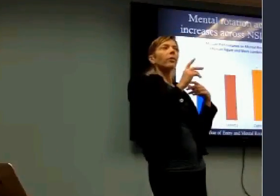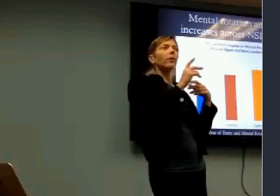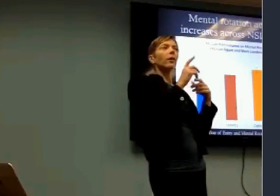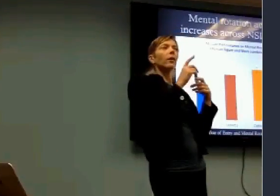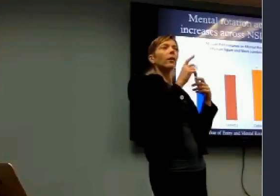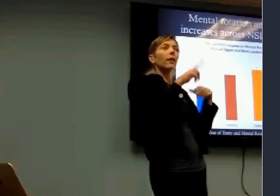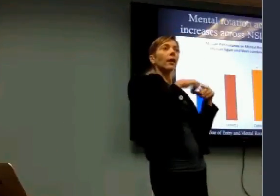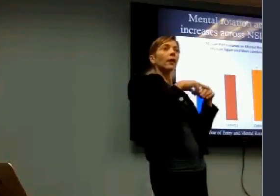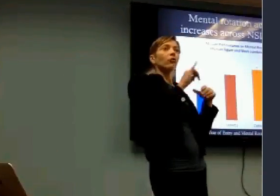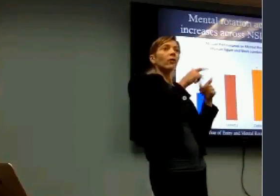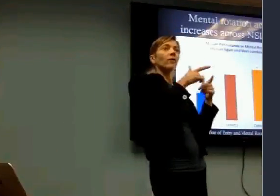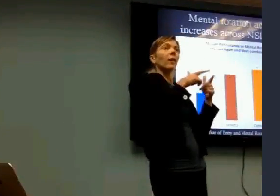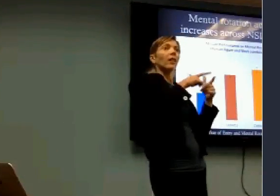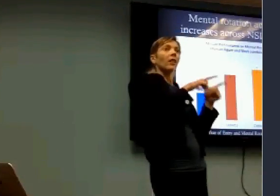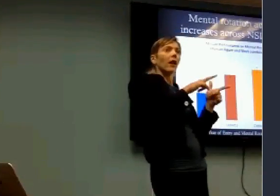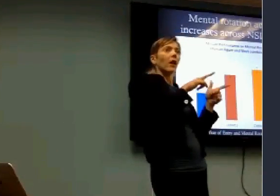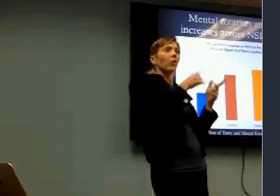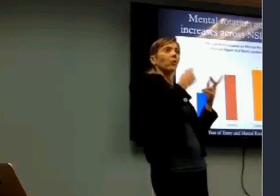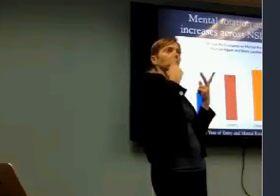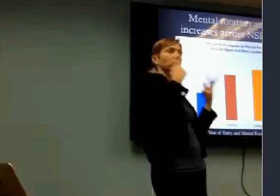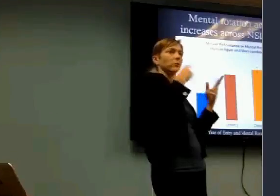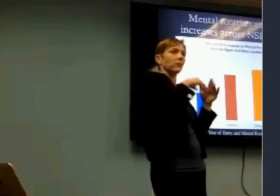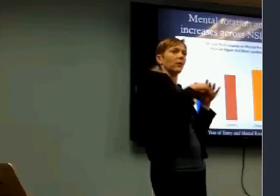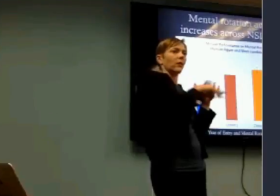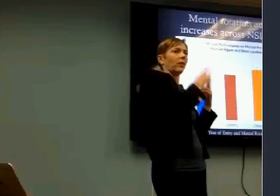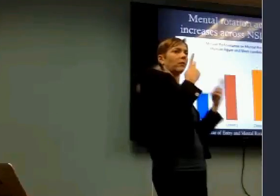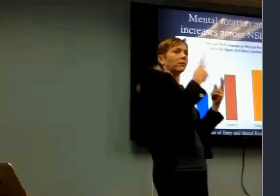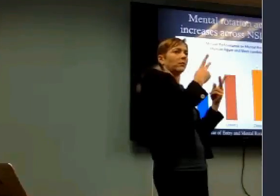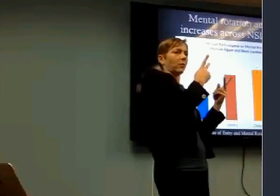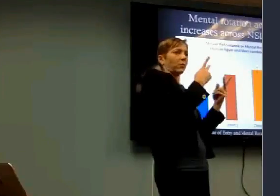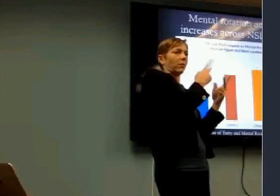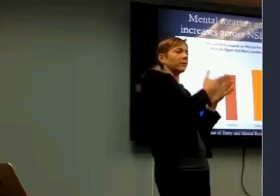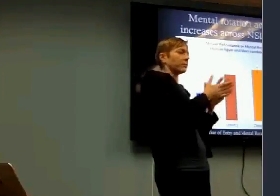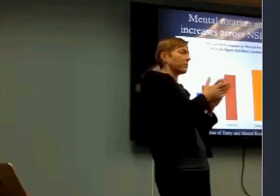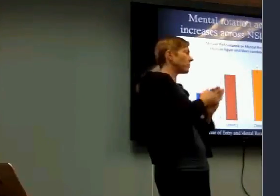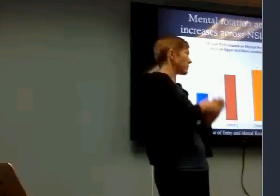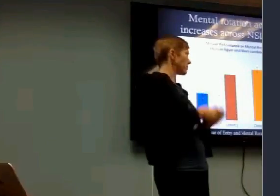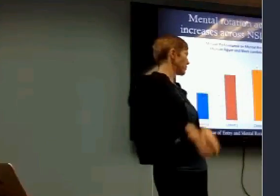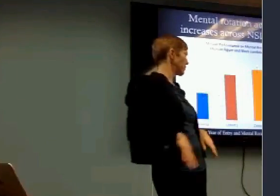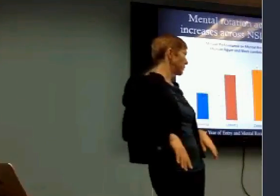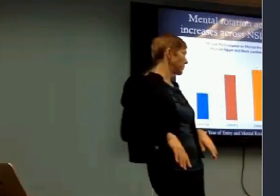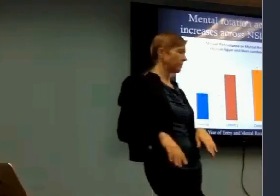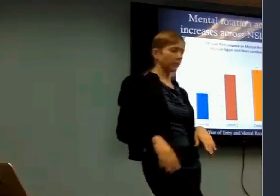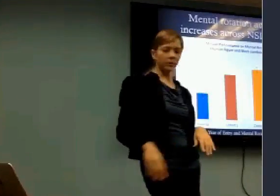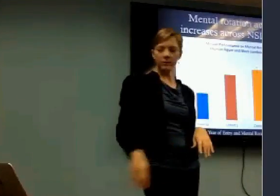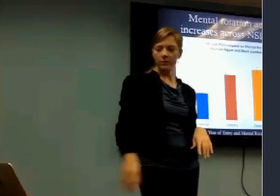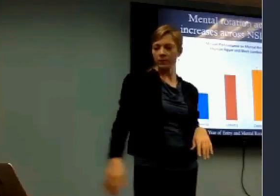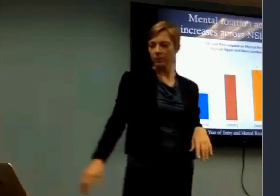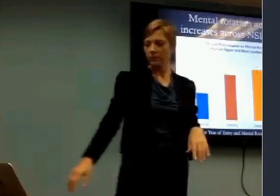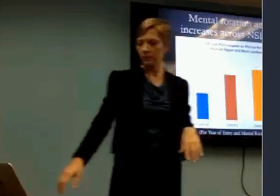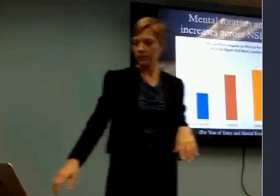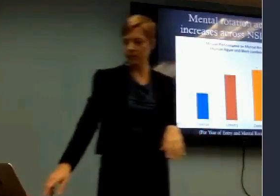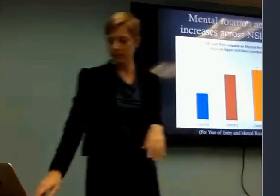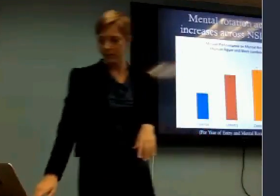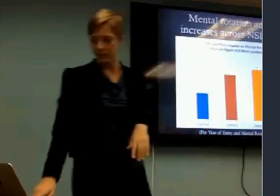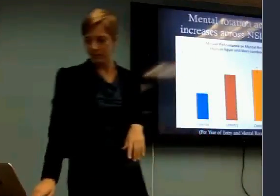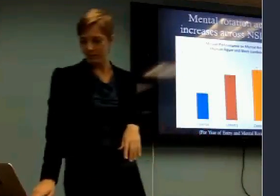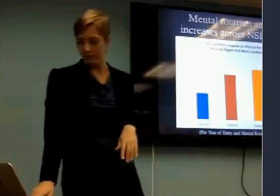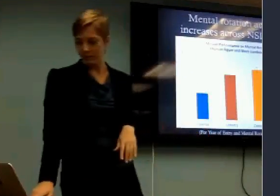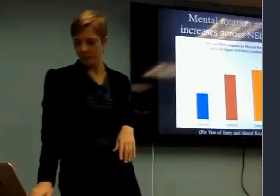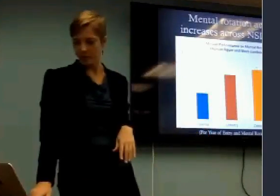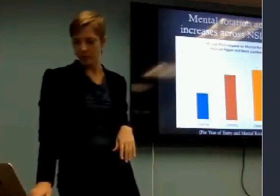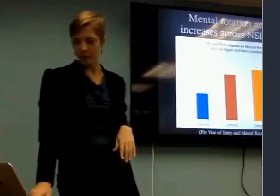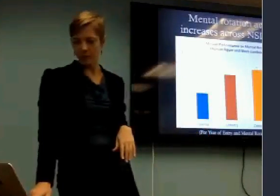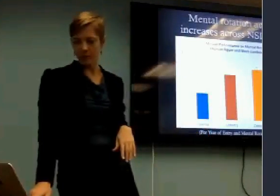of when they entered school and the nature of the language that they were exposed to at school.